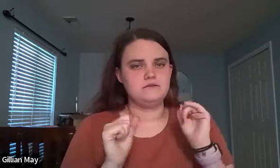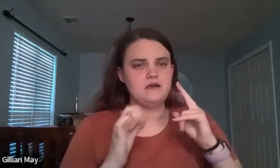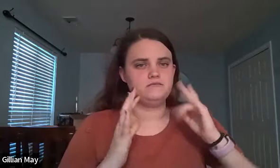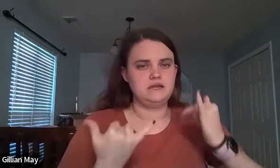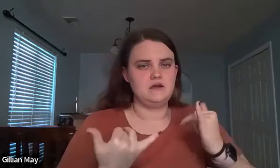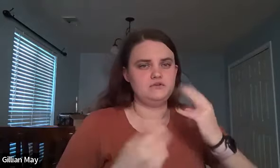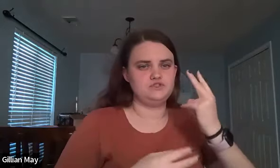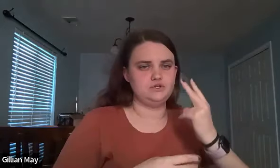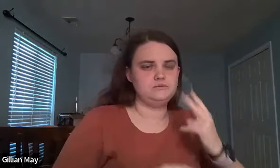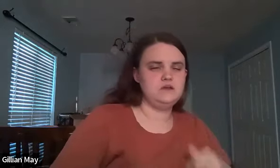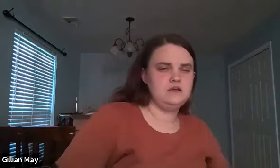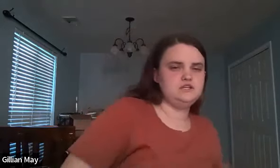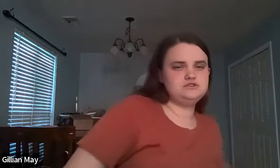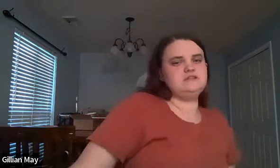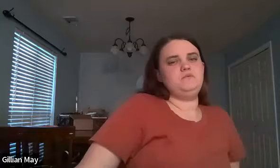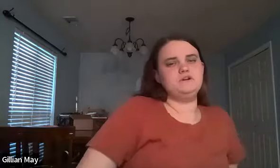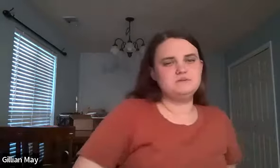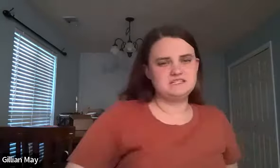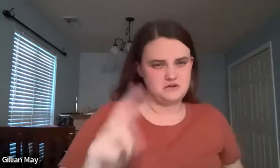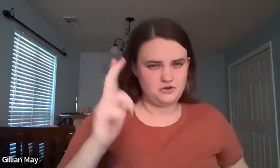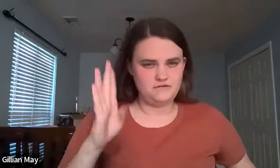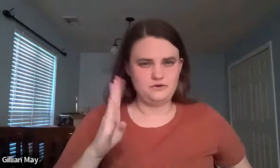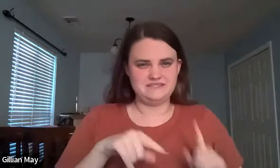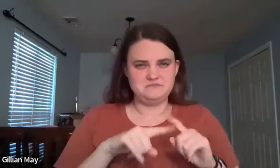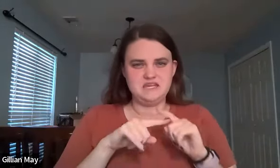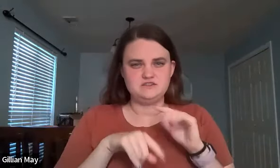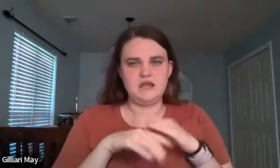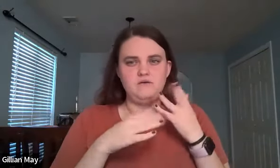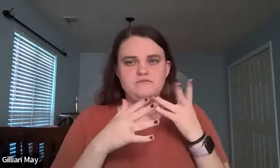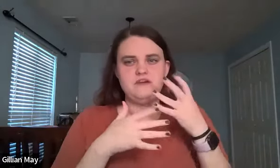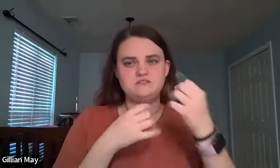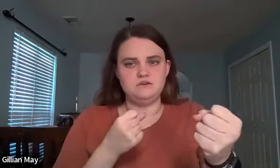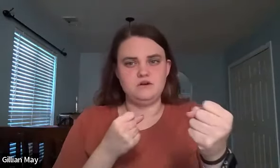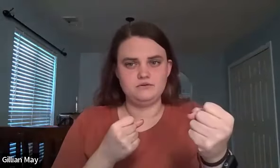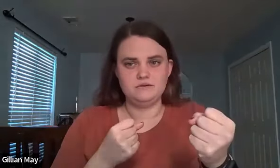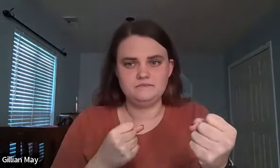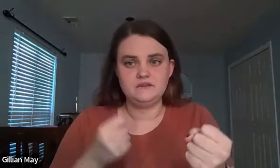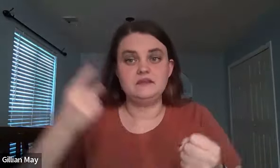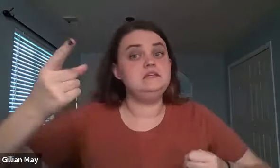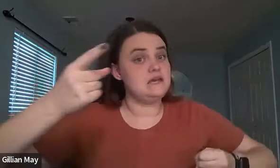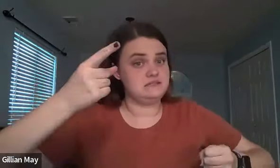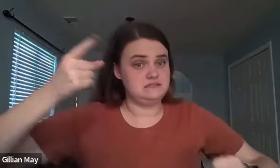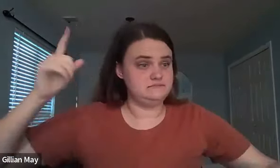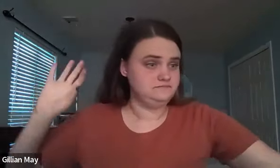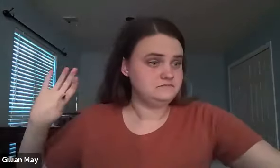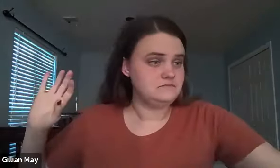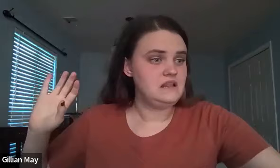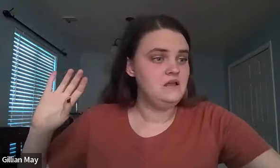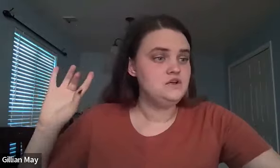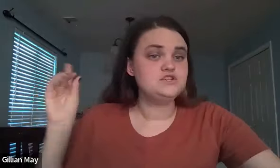that right now, those two. Usually, once we get to our third or fourth, it depends on how fast we've gone through it. Yes. So